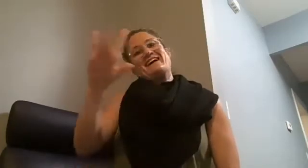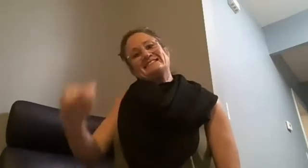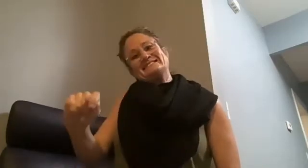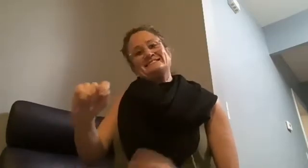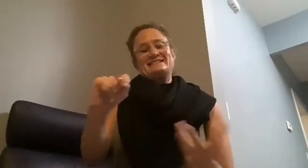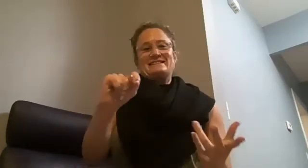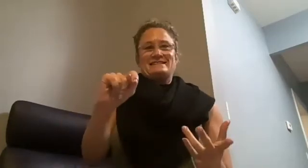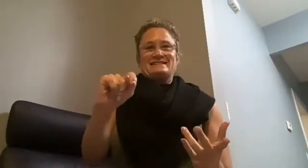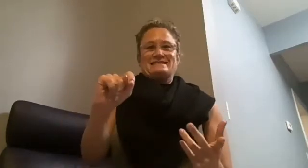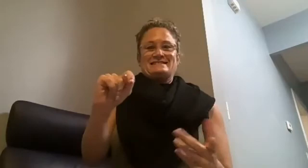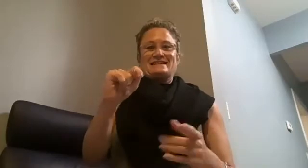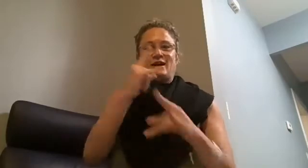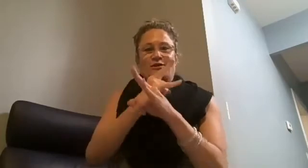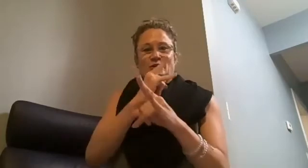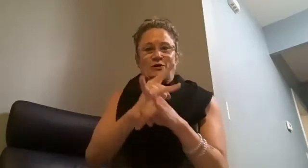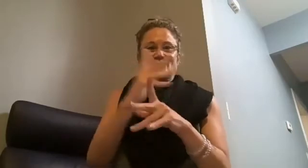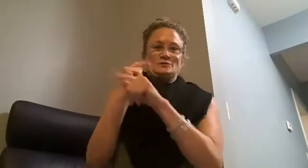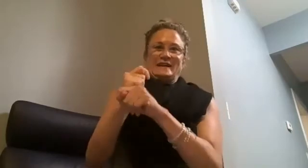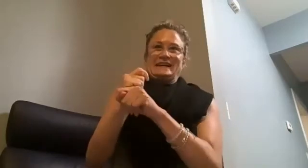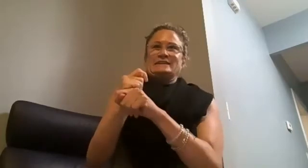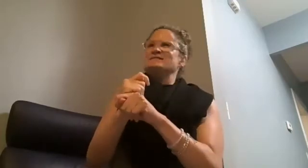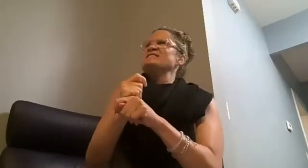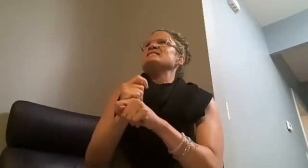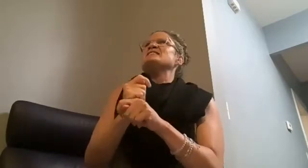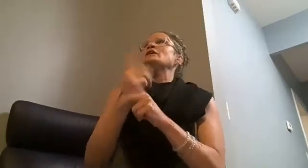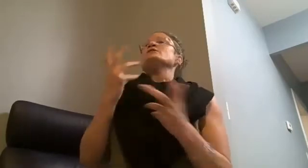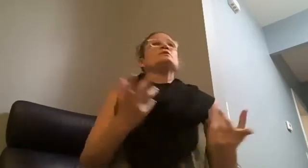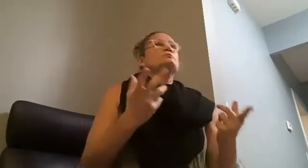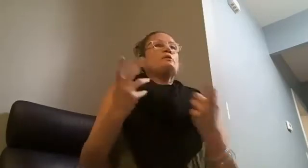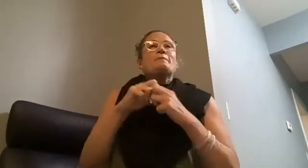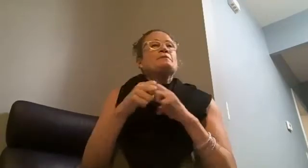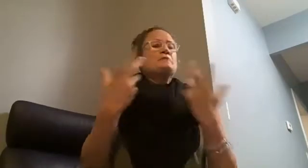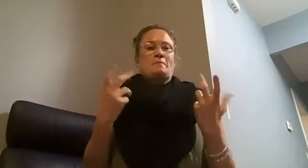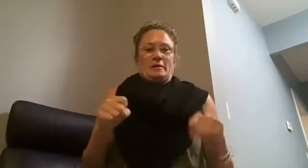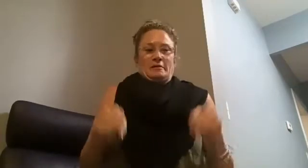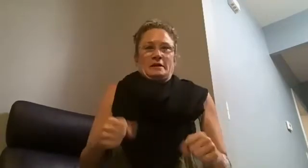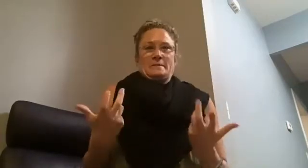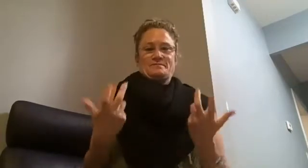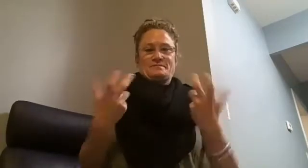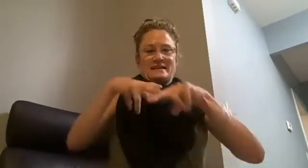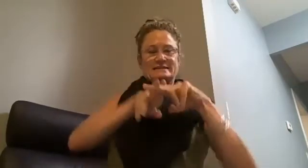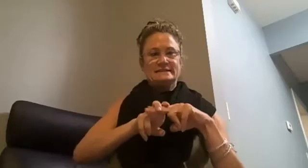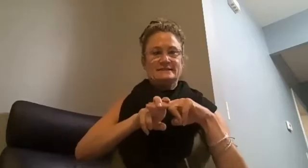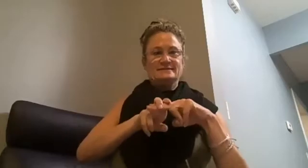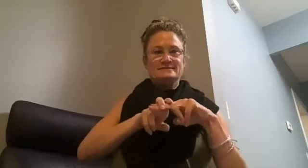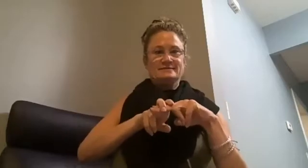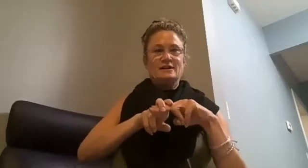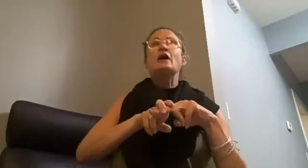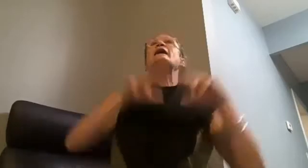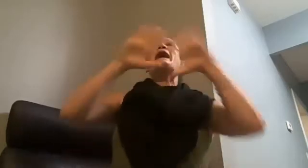able to normalize catastrophe or crisis. Like our ability to basically sit in the chair while the house is burning down and go,